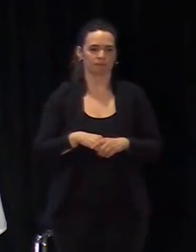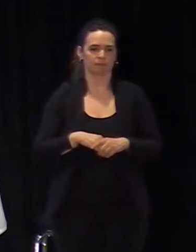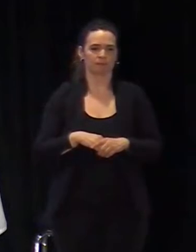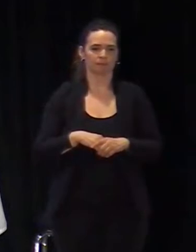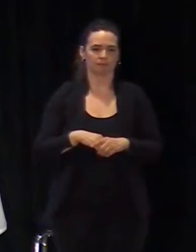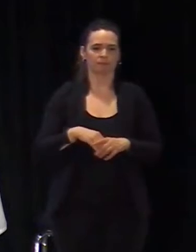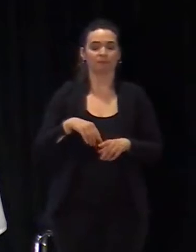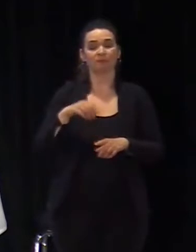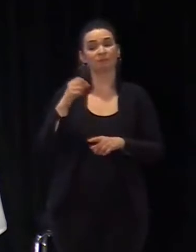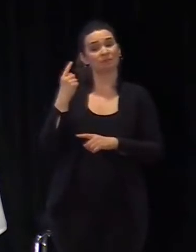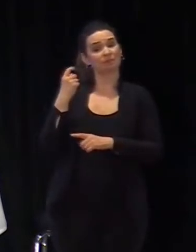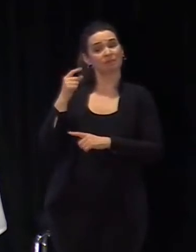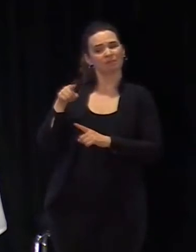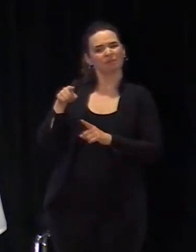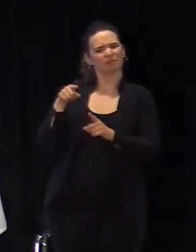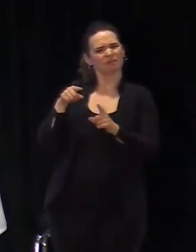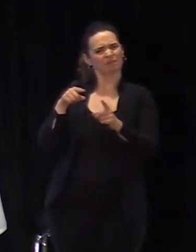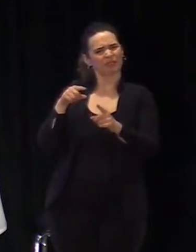back.